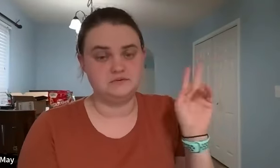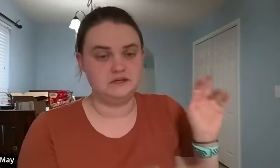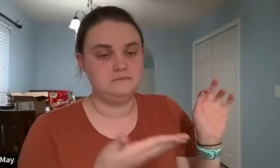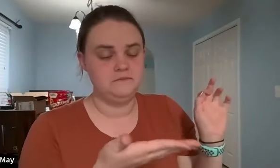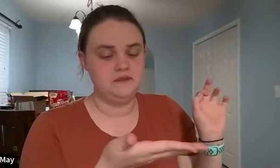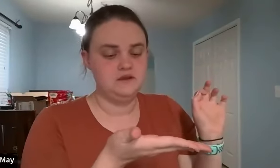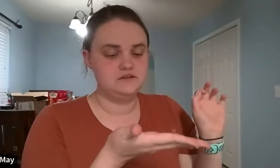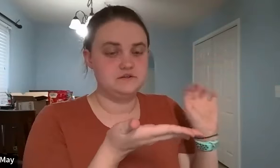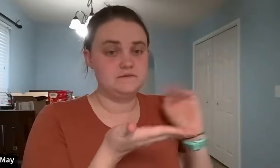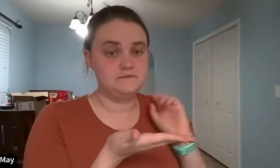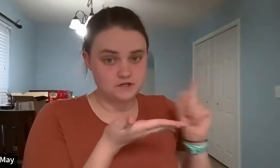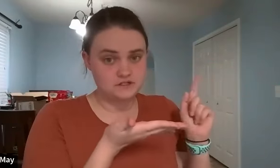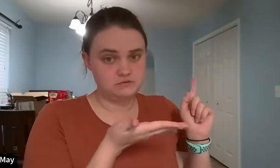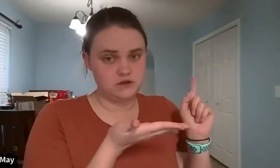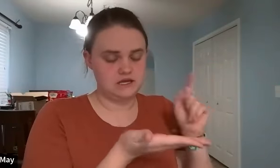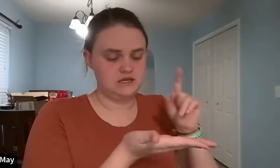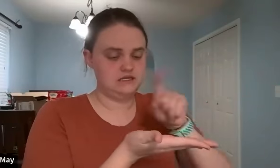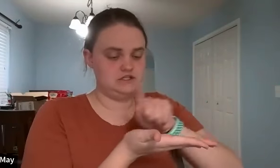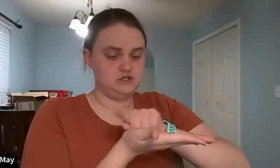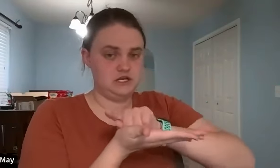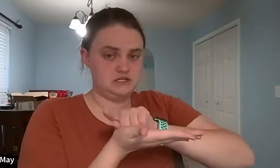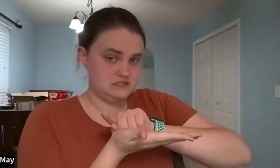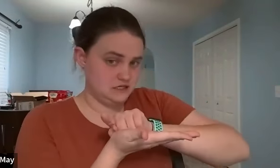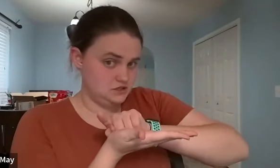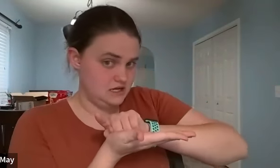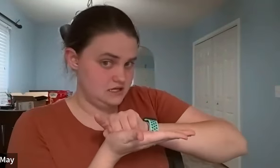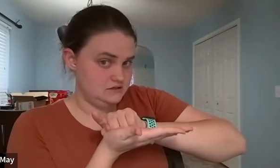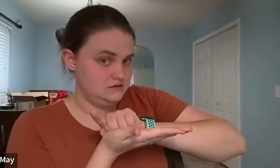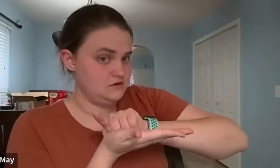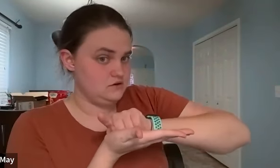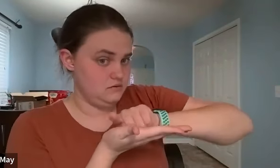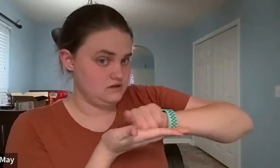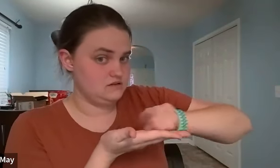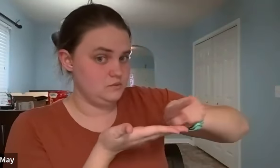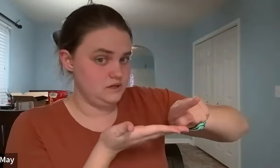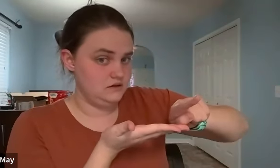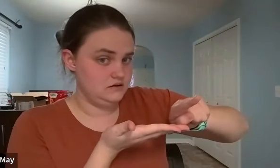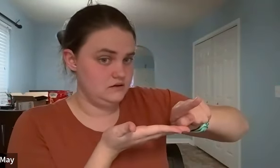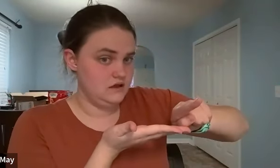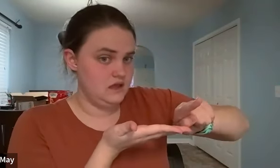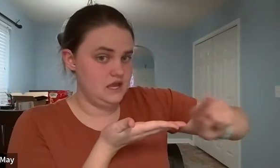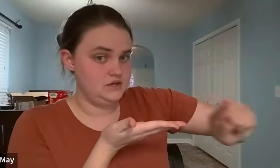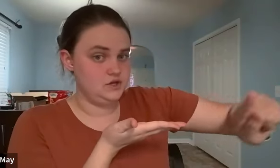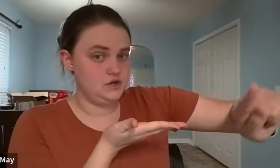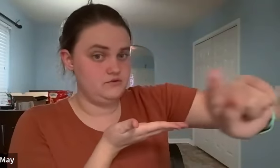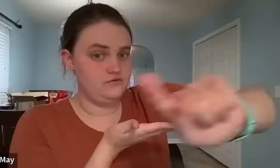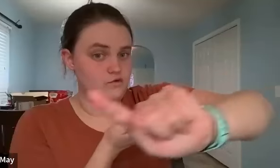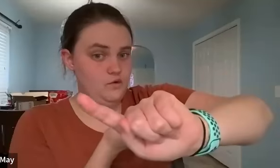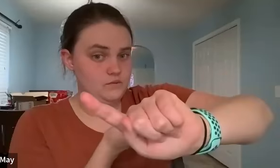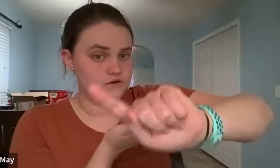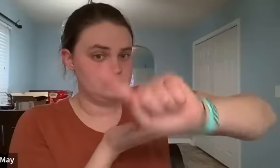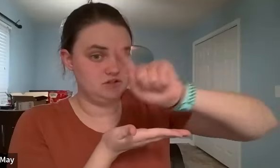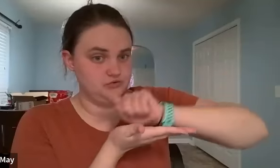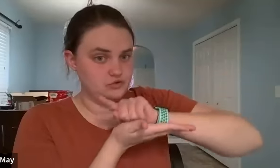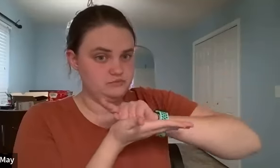week. So the first way is you're going to slide your hand across our week and you go forward. So you loop